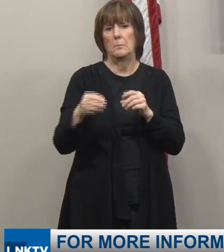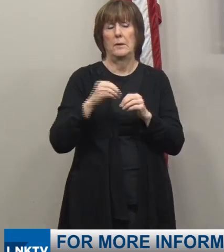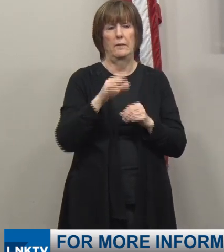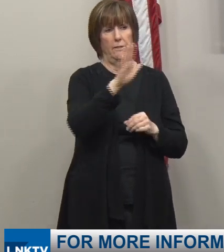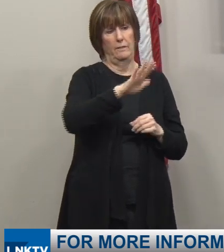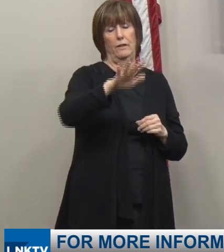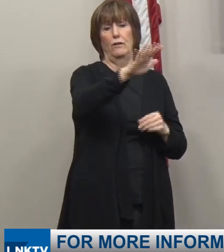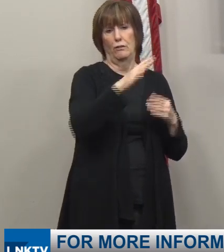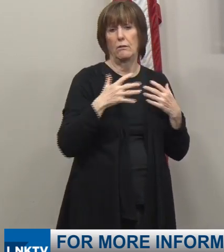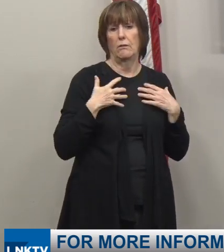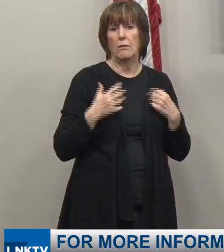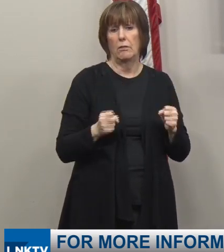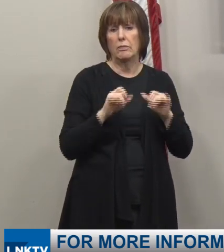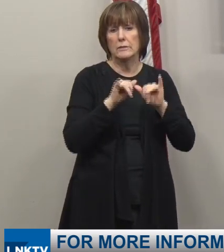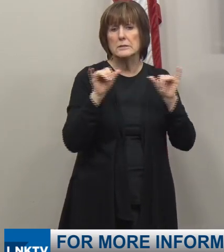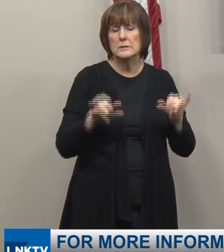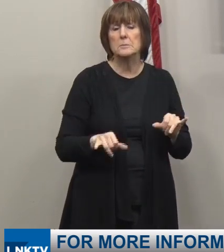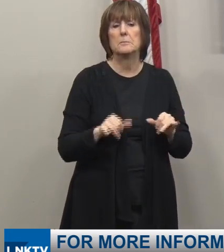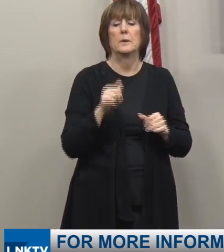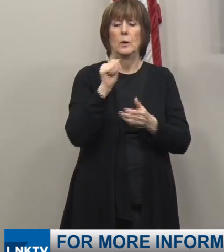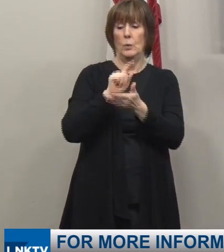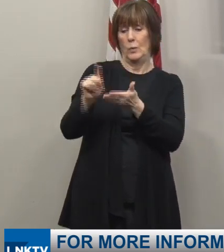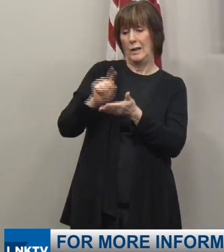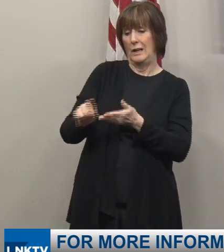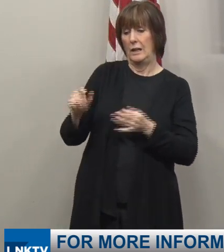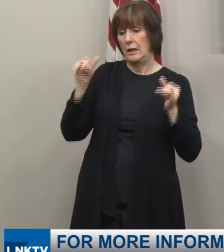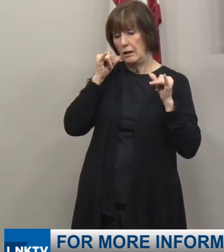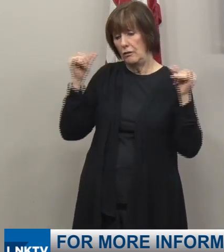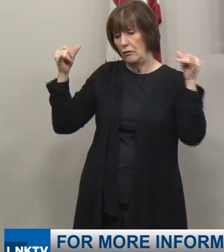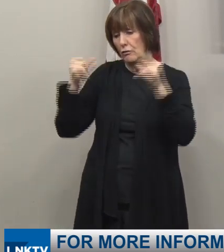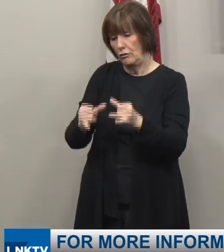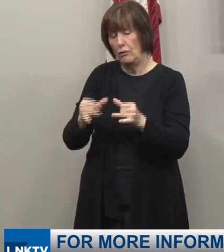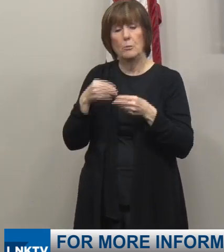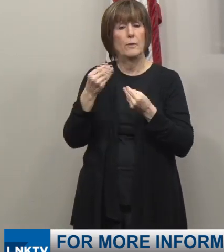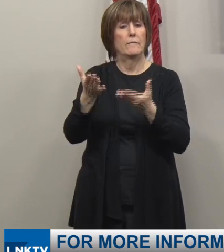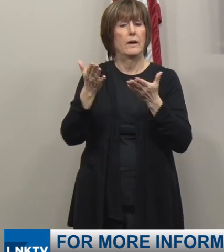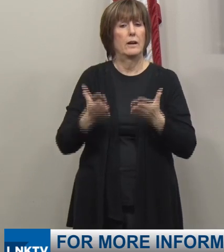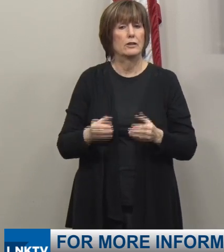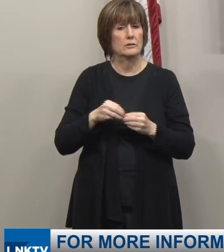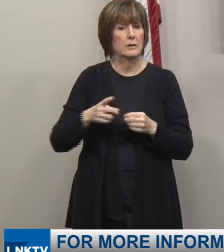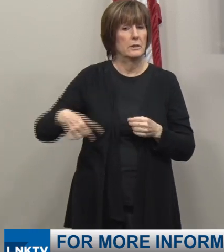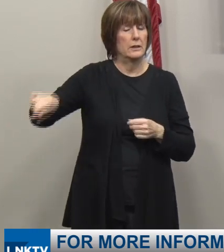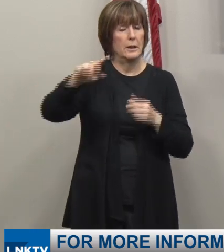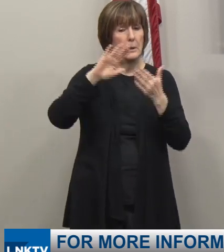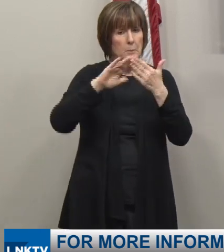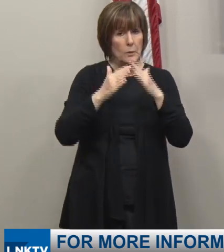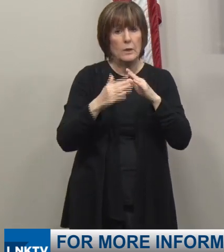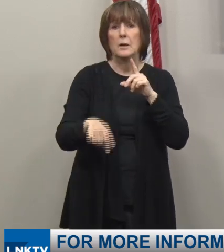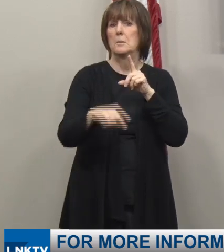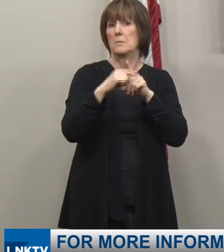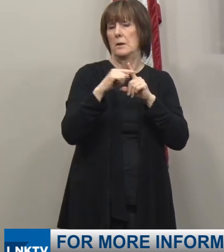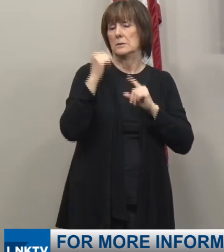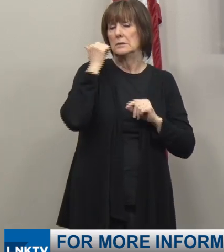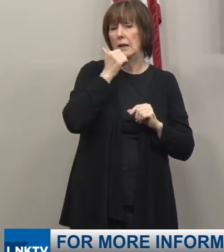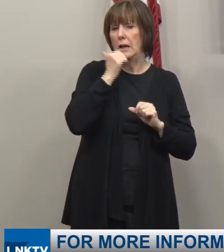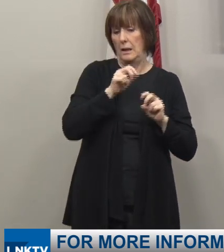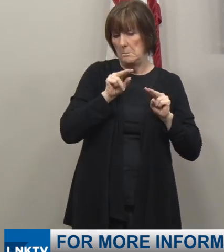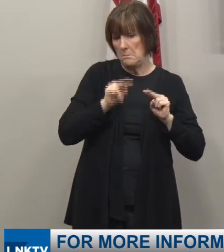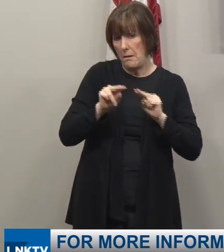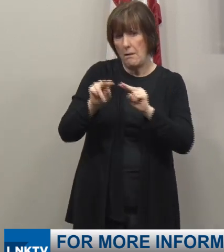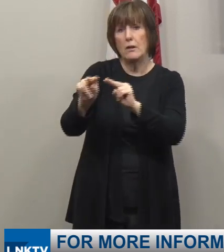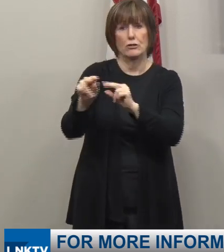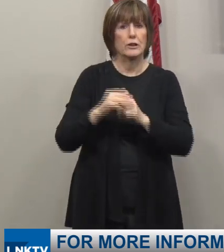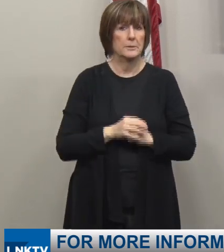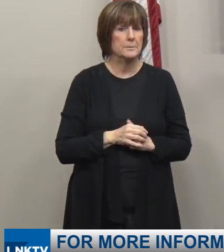health system, and then we have weekly calls with our providers in the communities, as well as our daily monitoring that